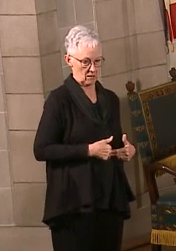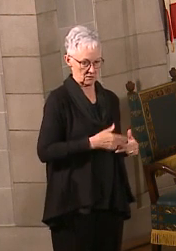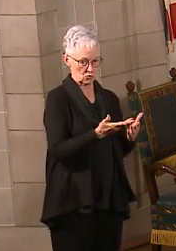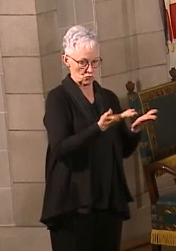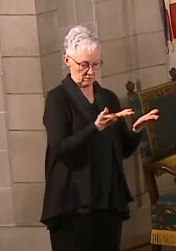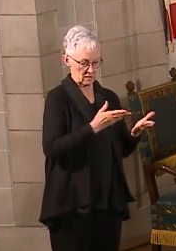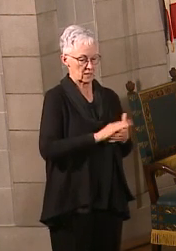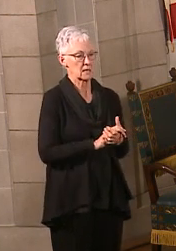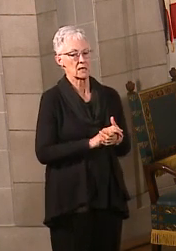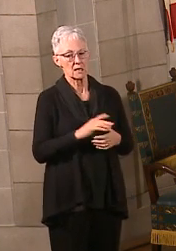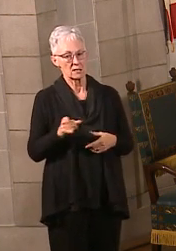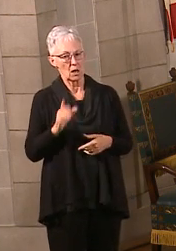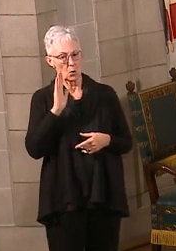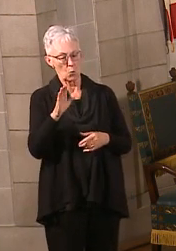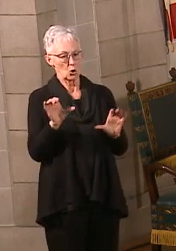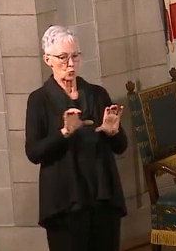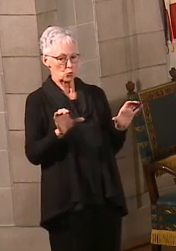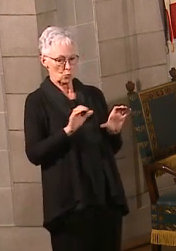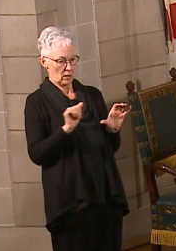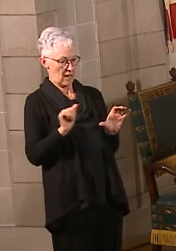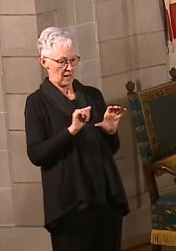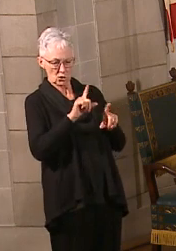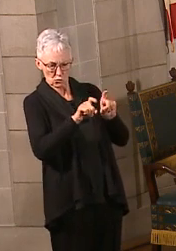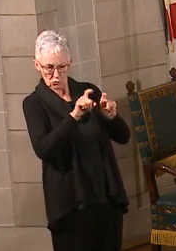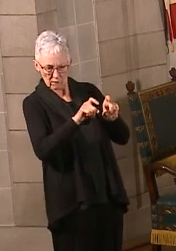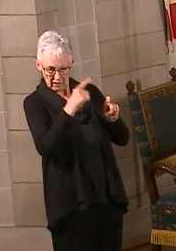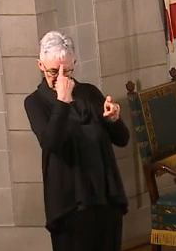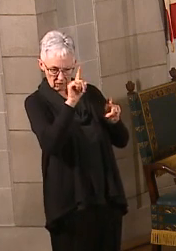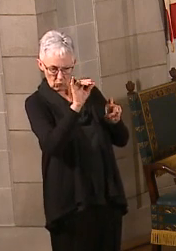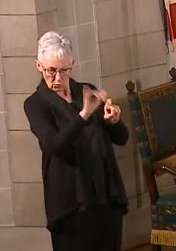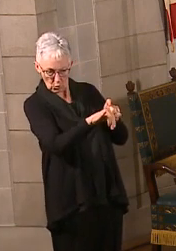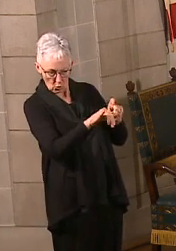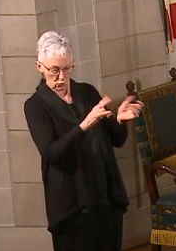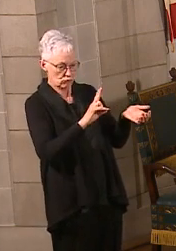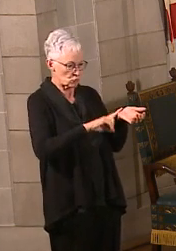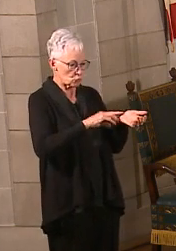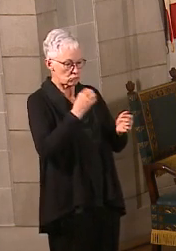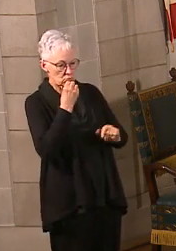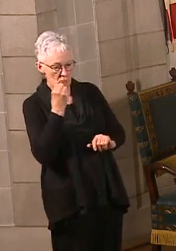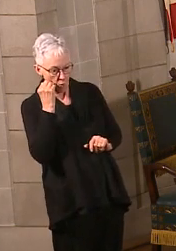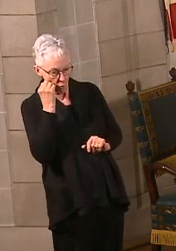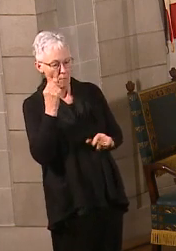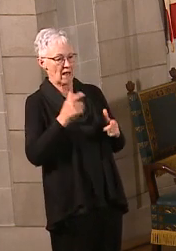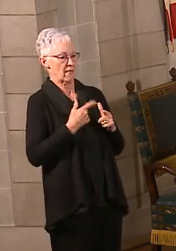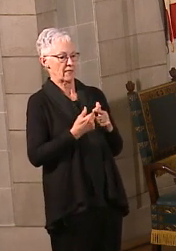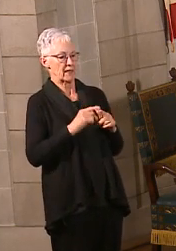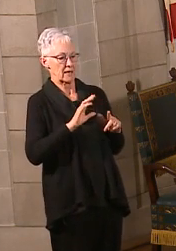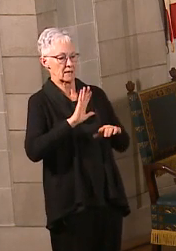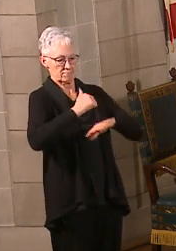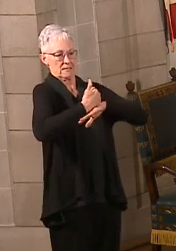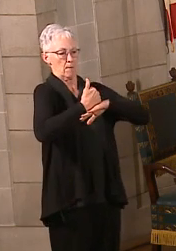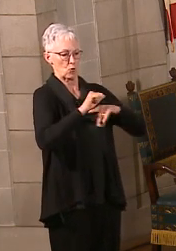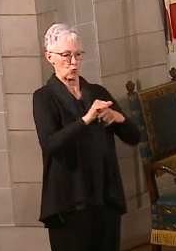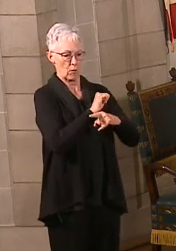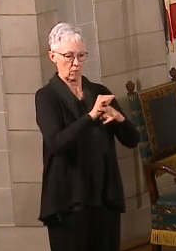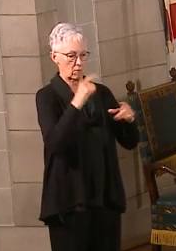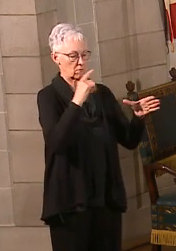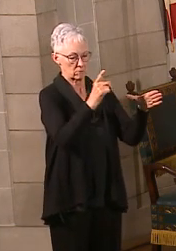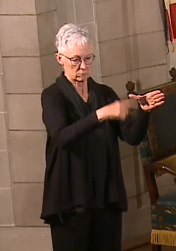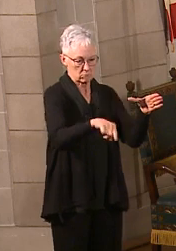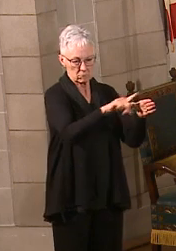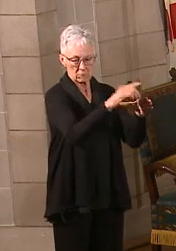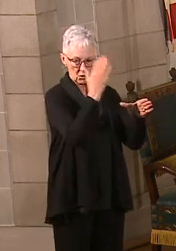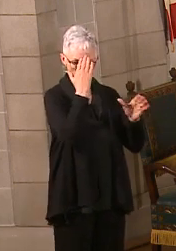survey for those long-term care facilities. I mentioned the webinars. We've got the in-person training. We also have